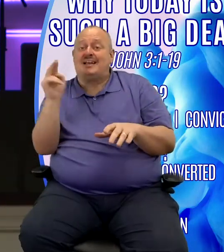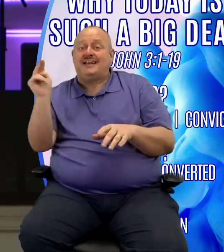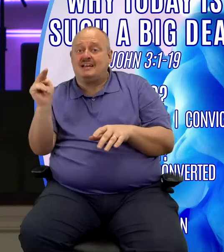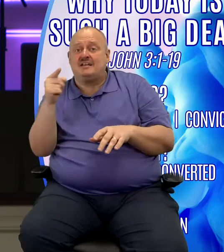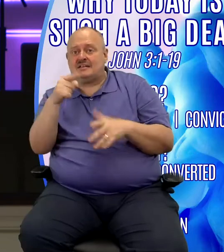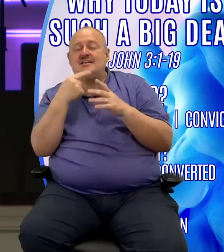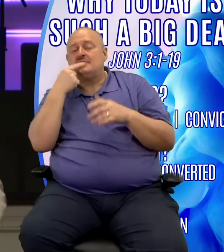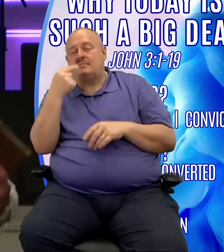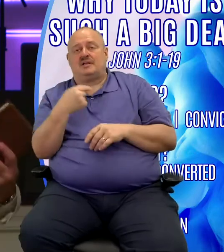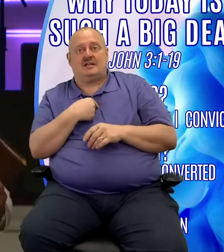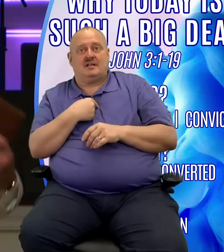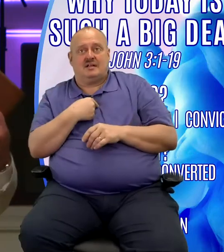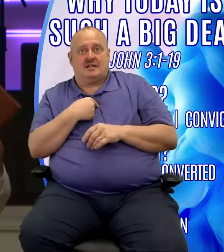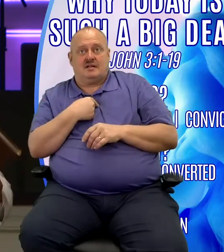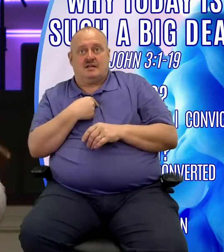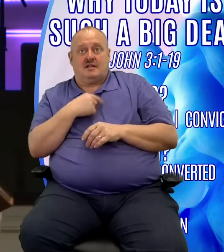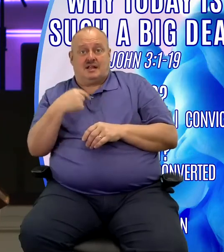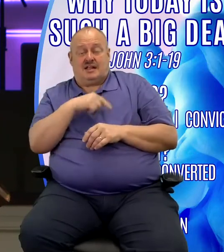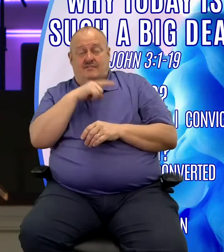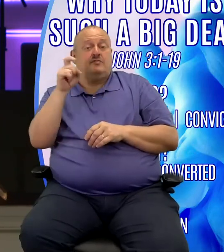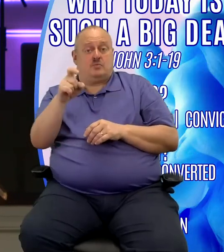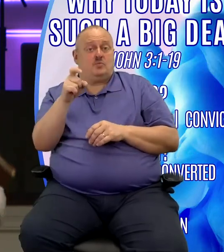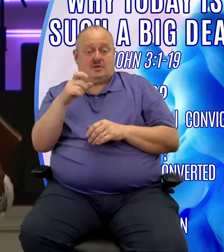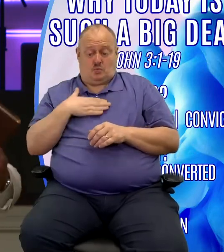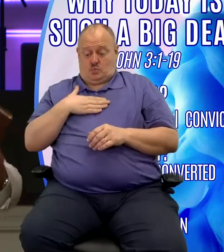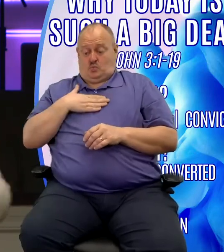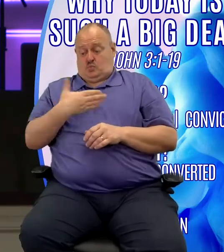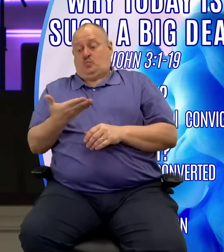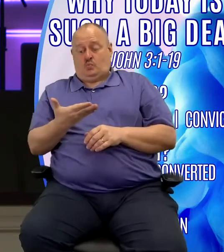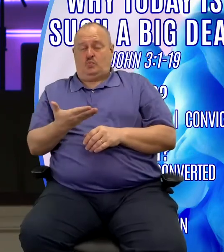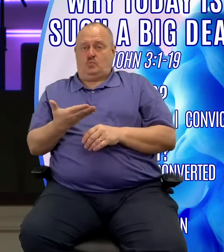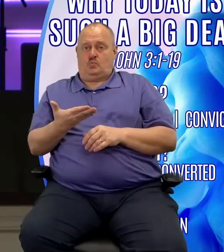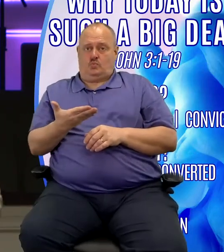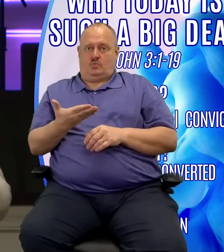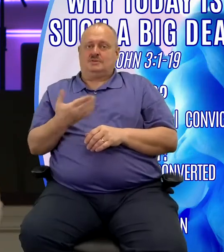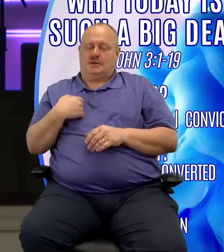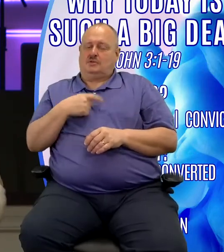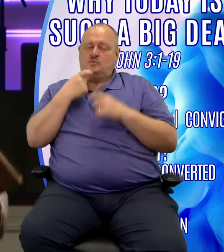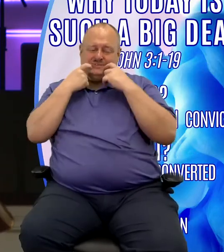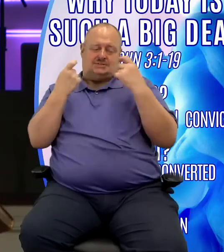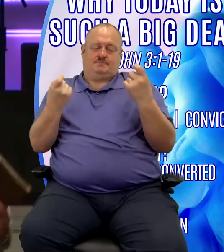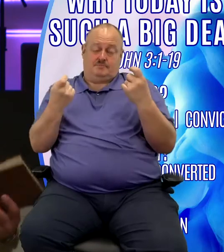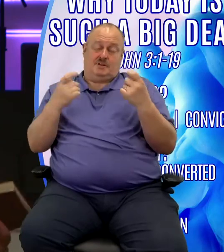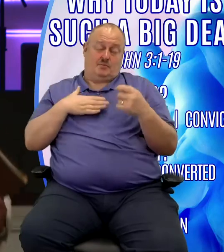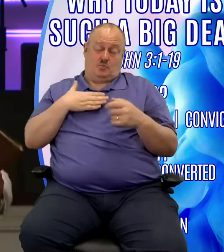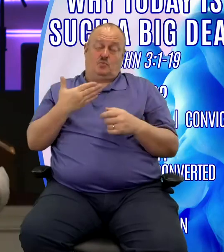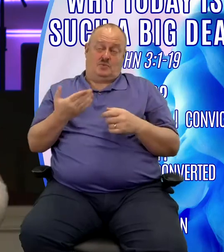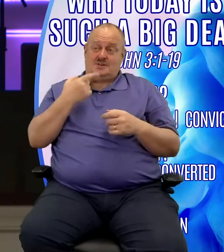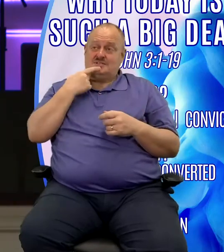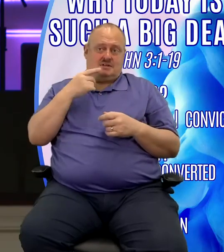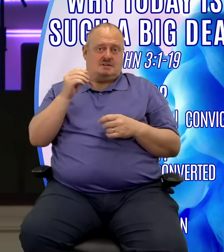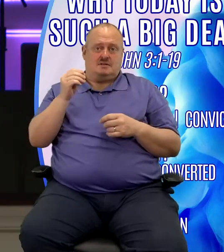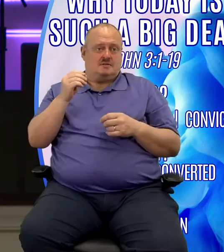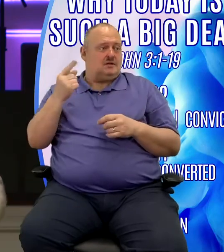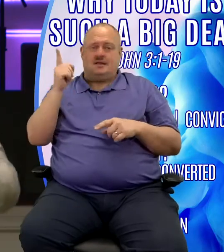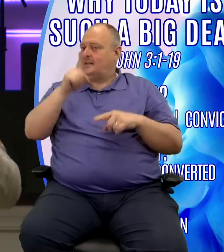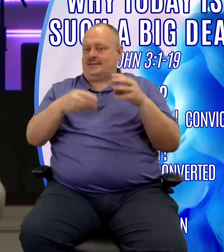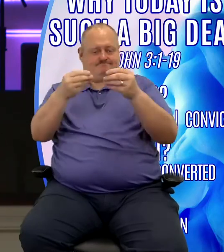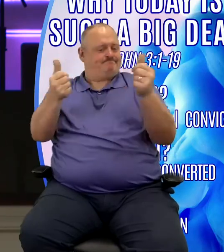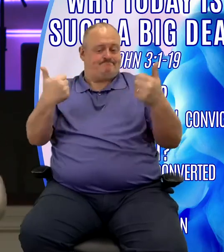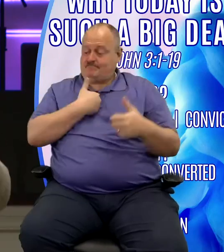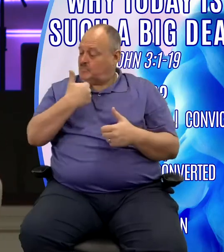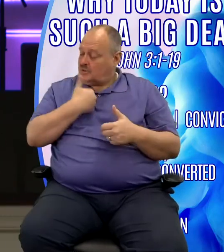what he's telling me, is that if we are willing to admit we have a sin problem, if we're willing to admit there's no way to solve it ourselves,